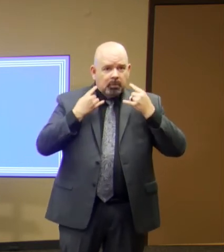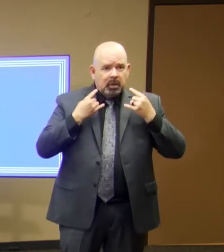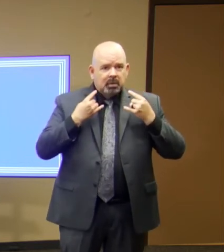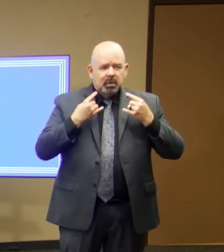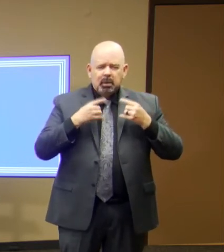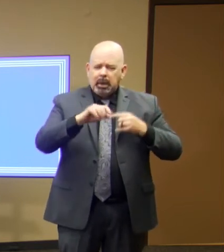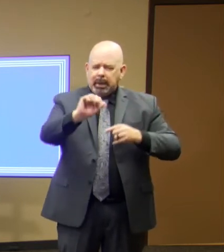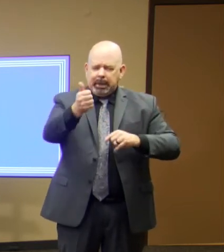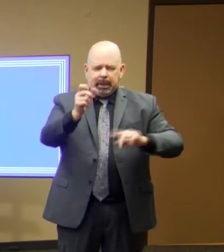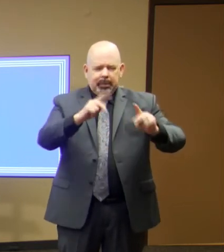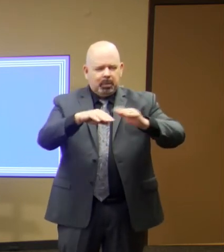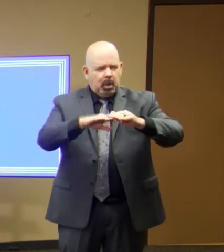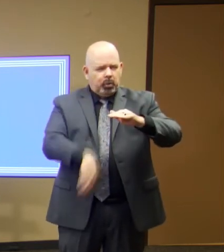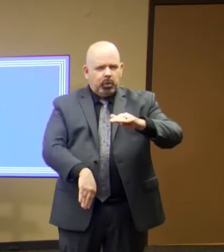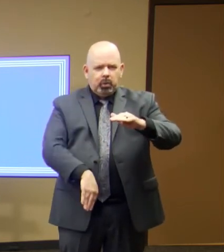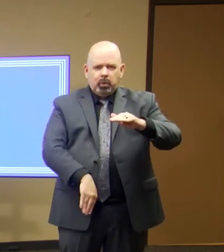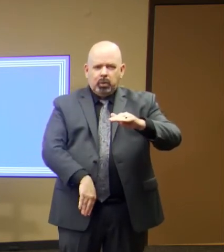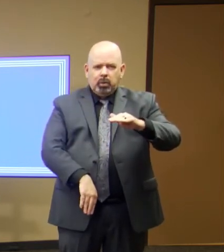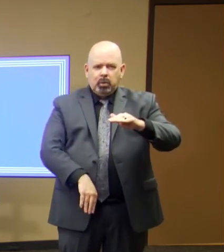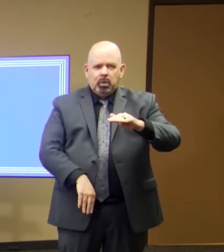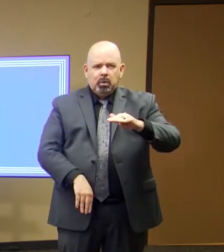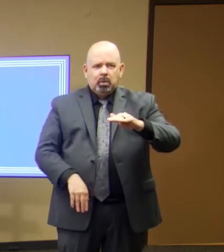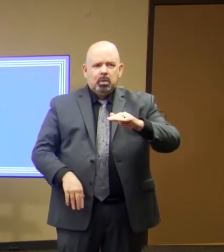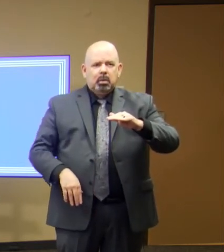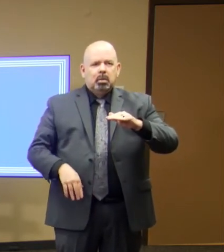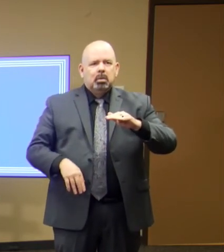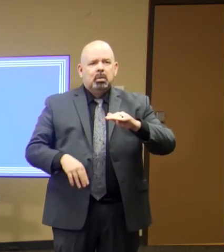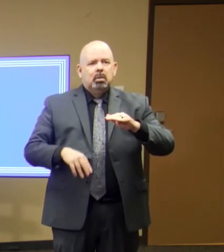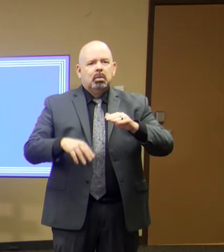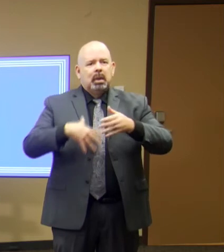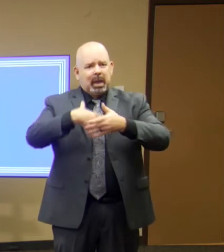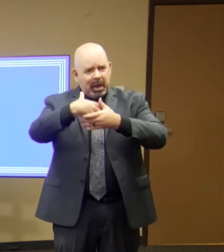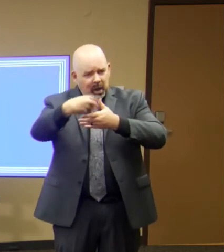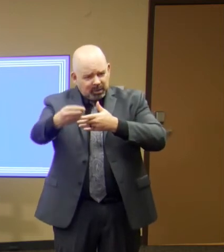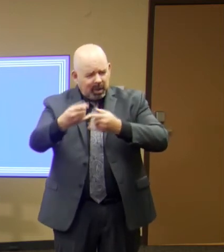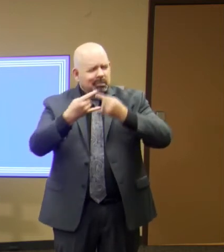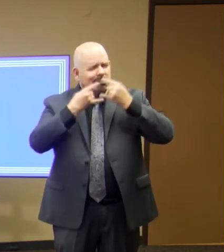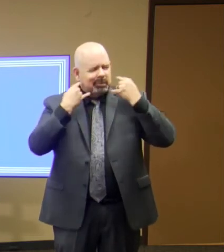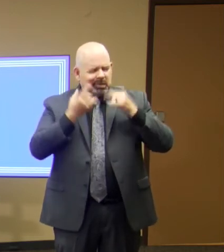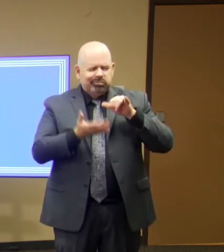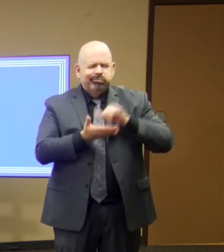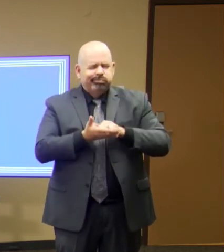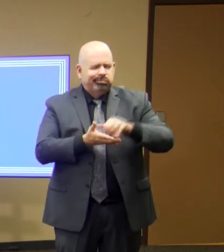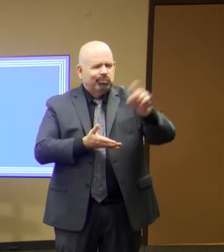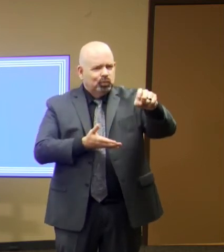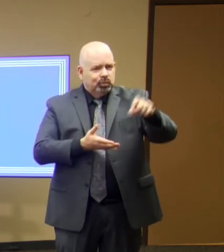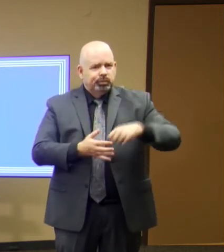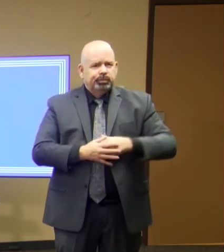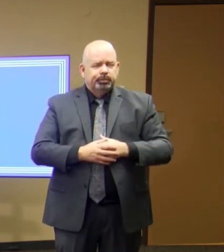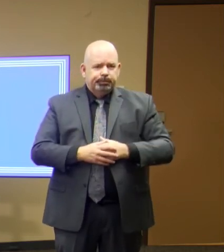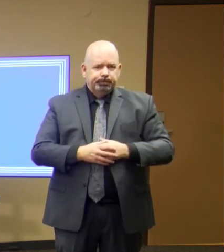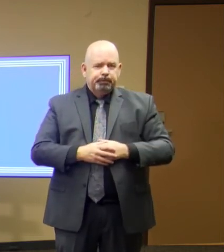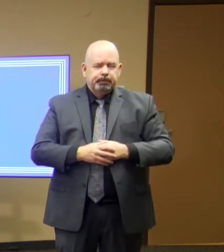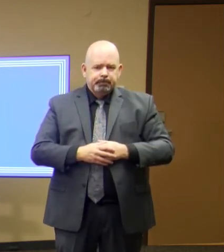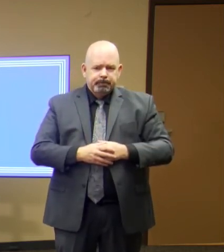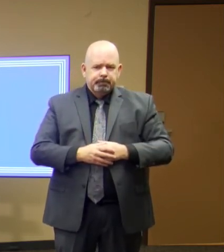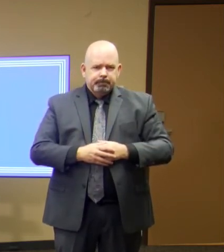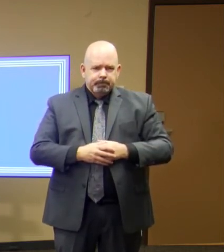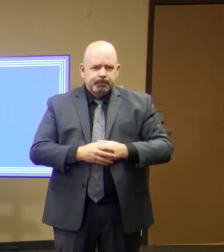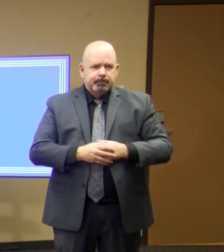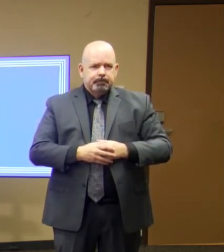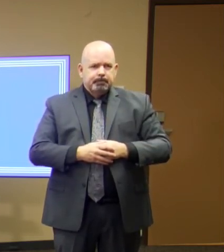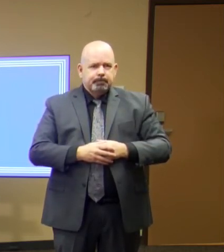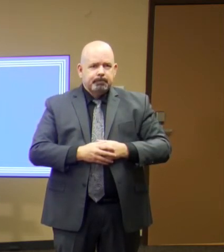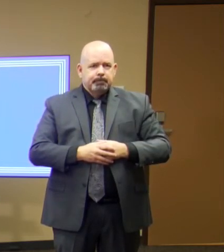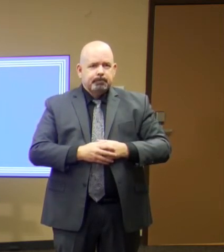masking. They're asking that infection controls and